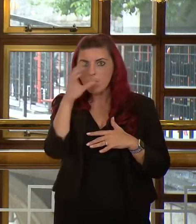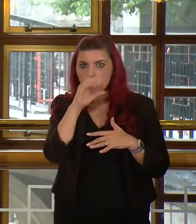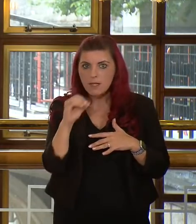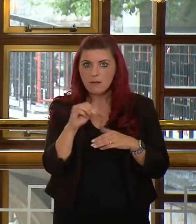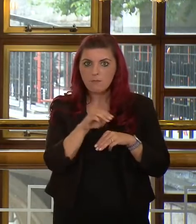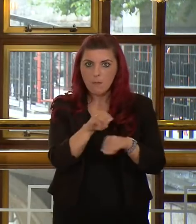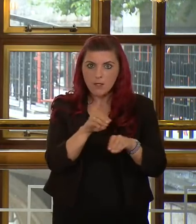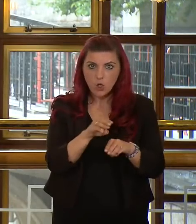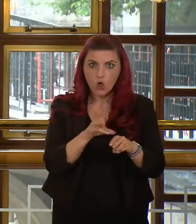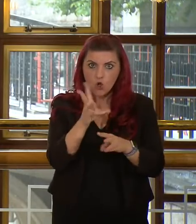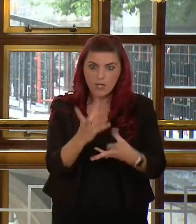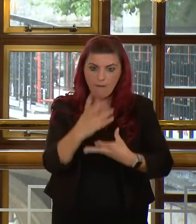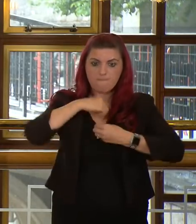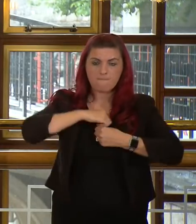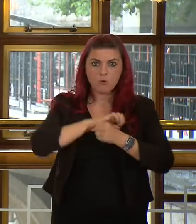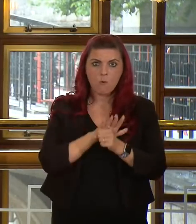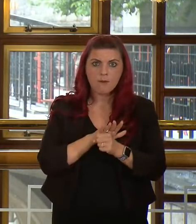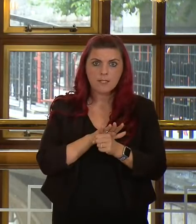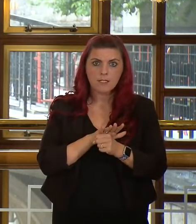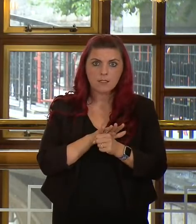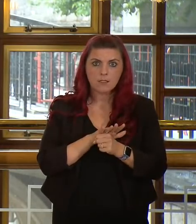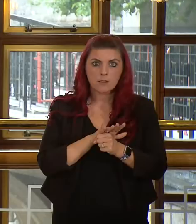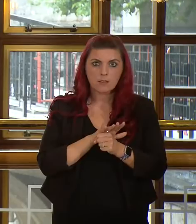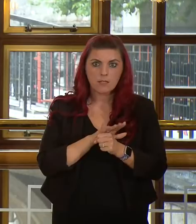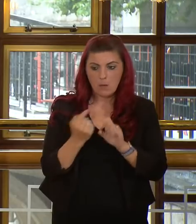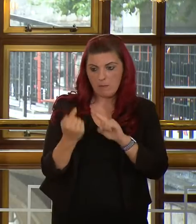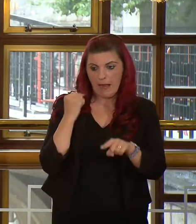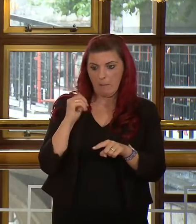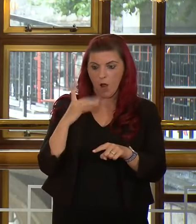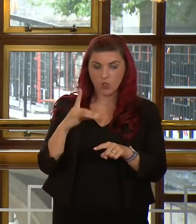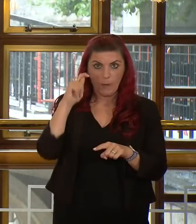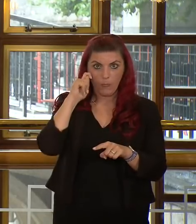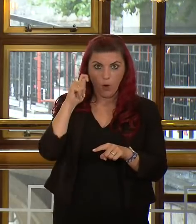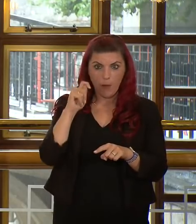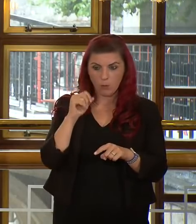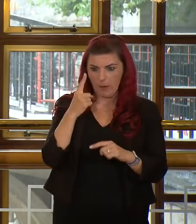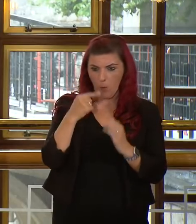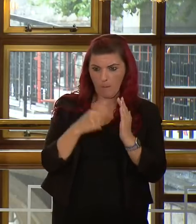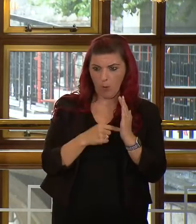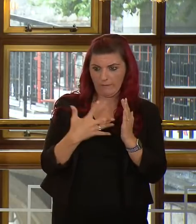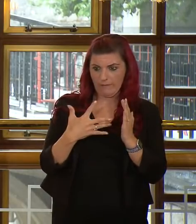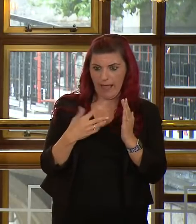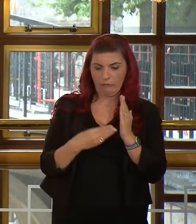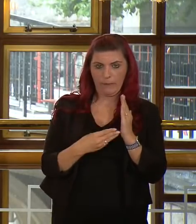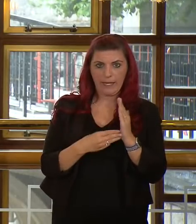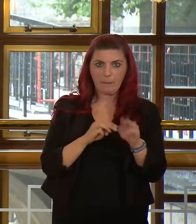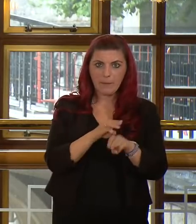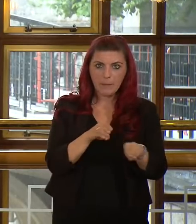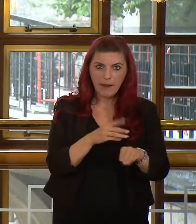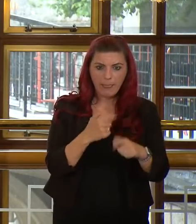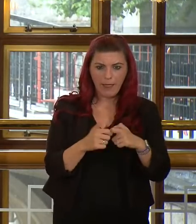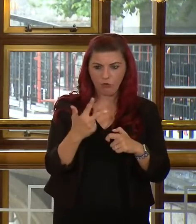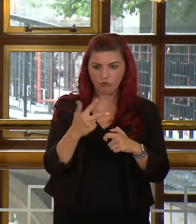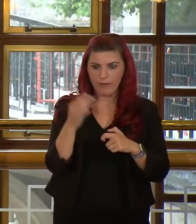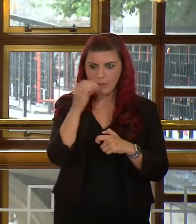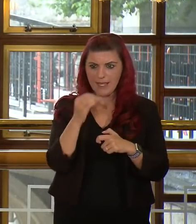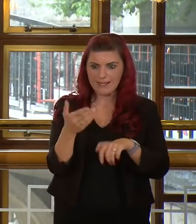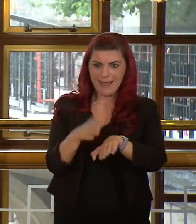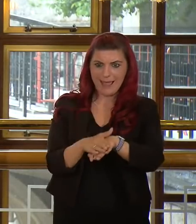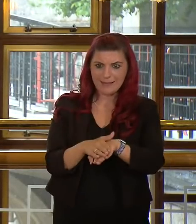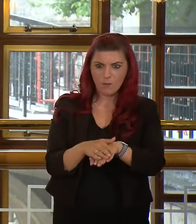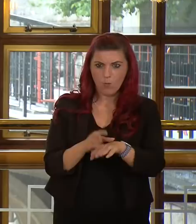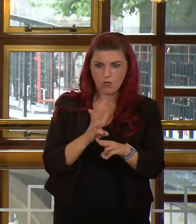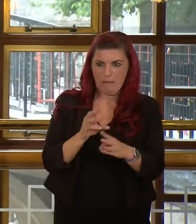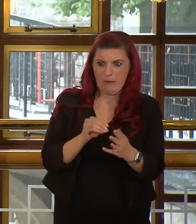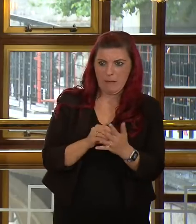got this virus. That's 1.1 to 1.5 million people. If 3% of those had died, we would have faced